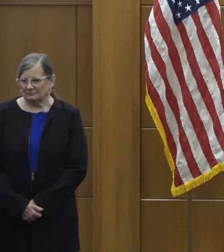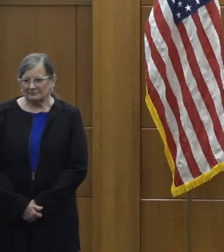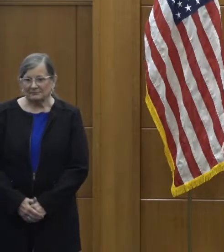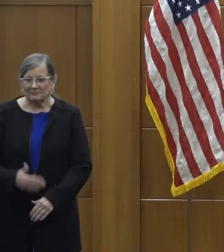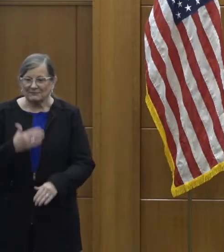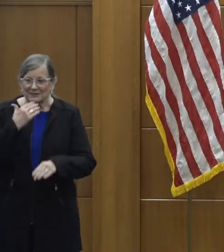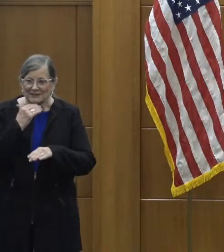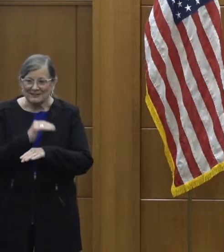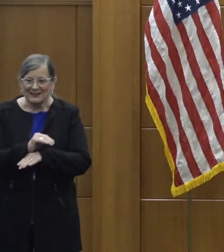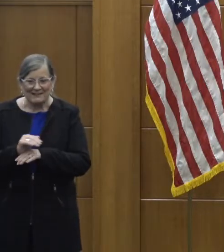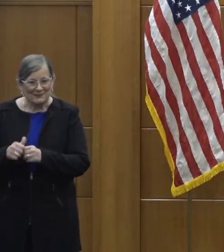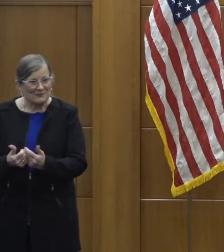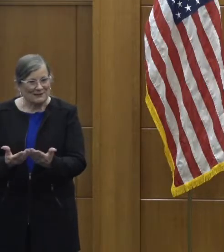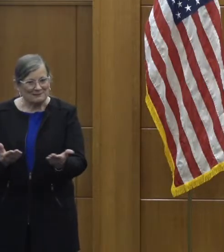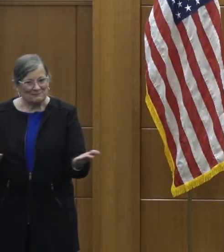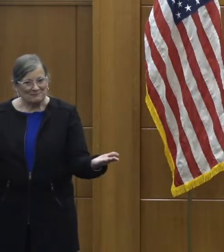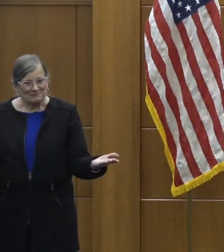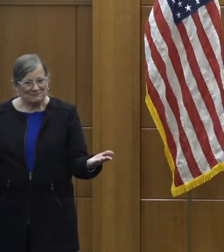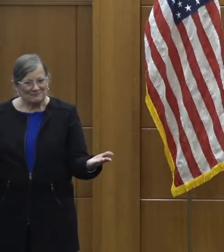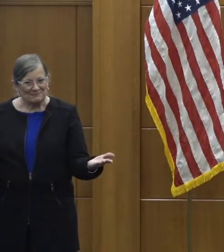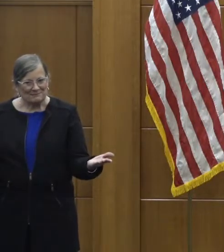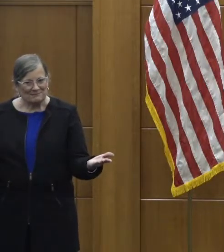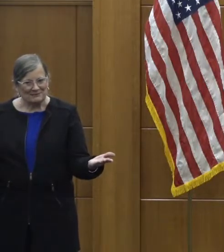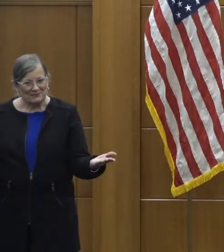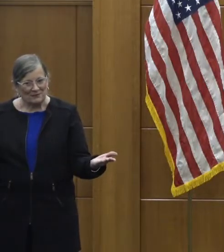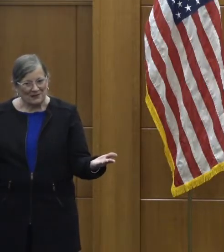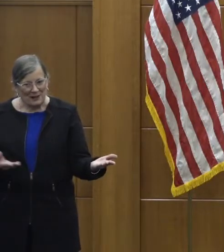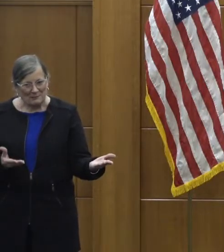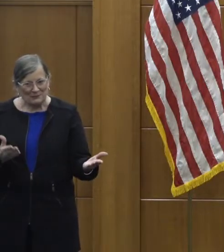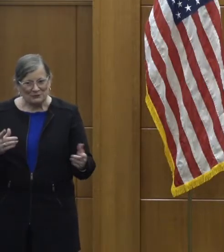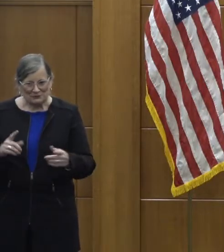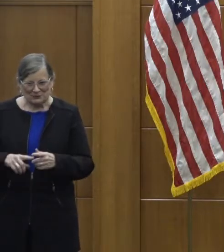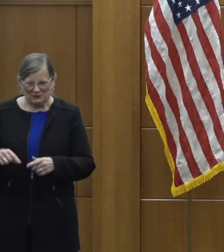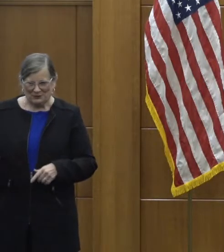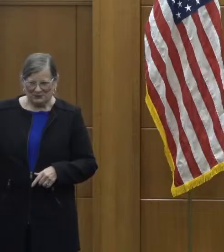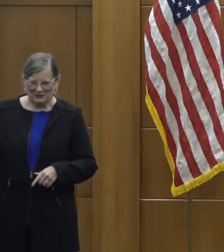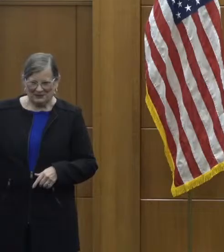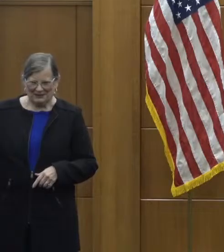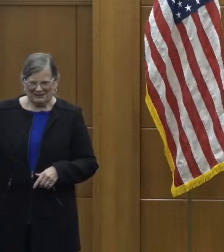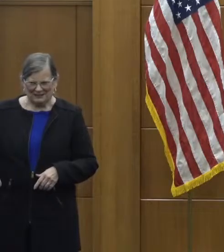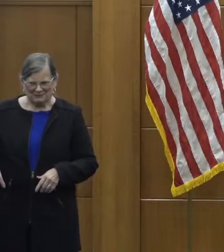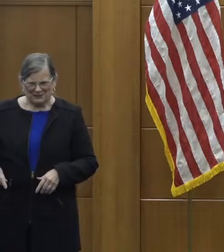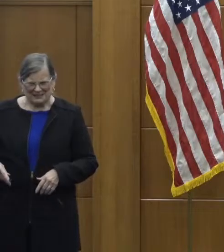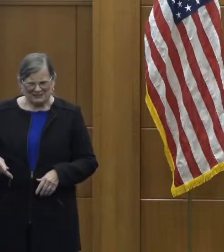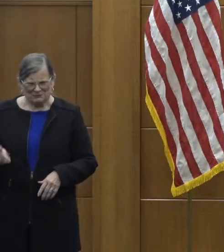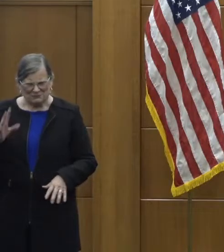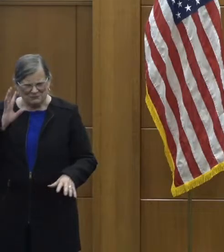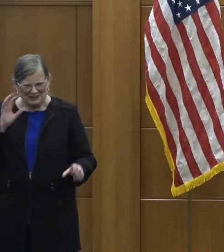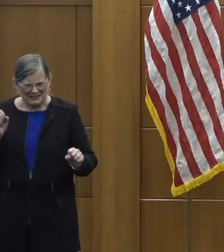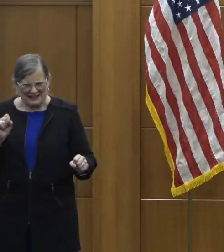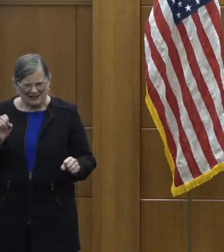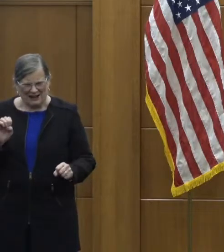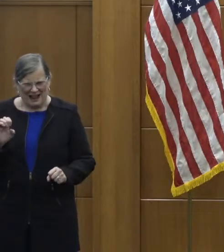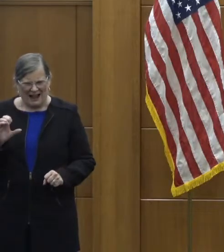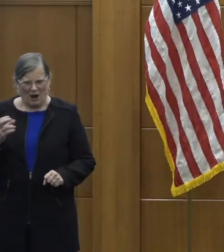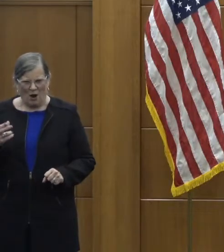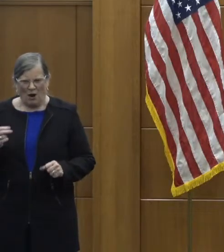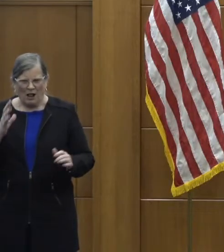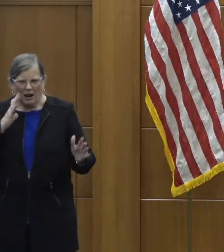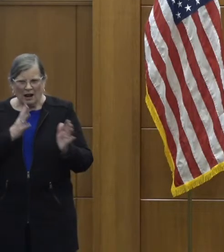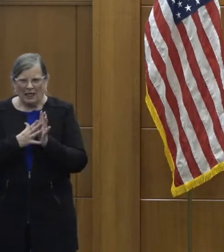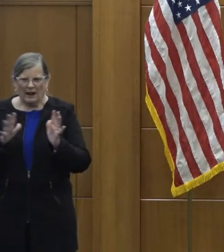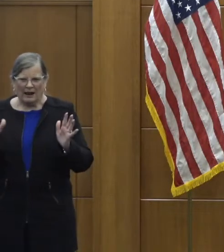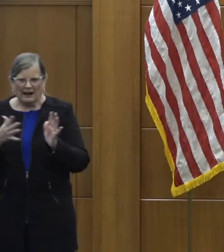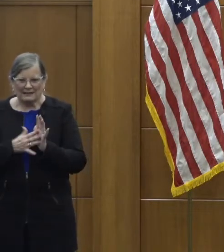Good evening and welcome to the Department of Elections press briefing for Election Day 2025. This is our second press